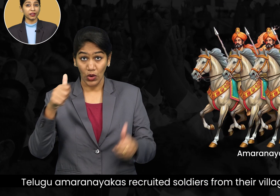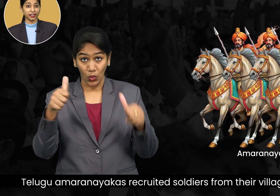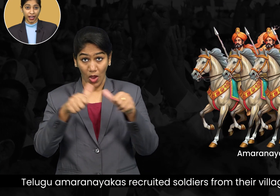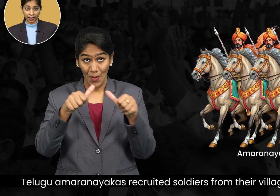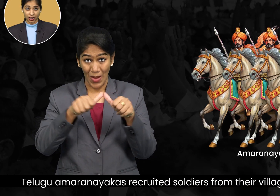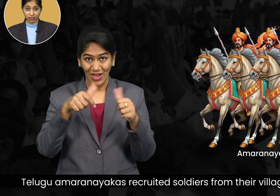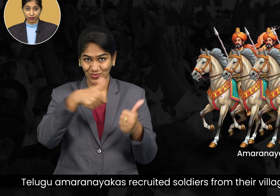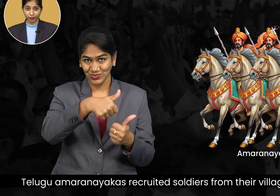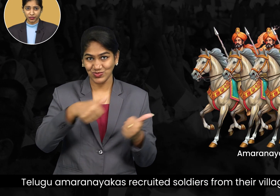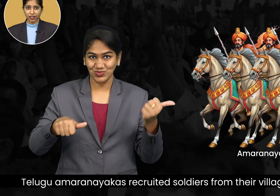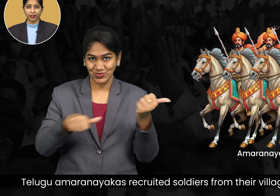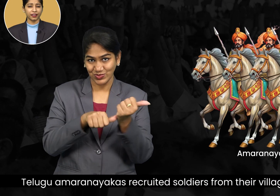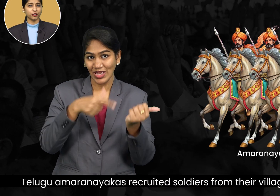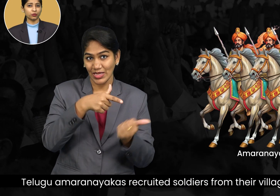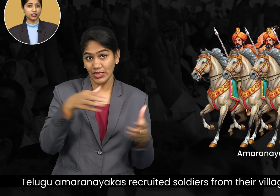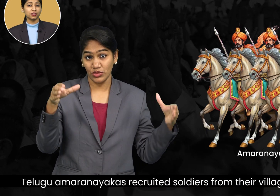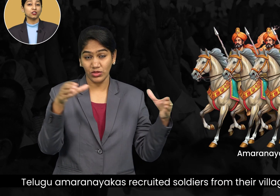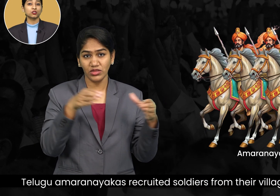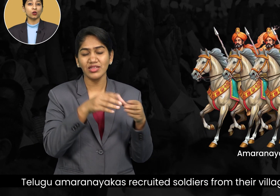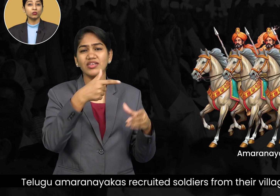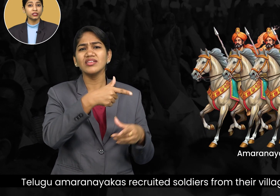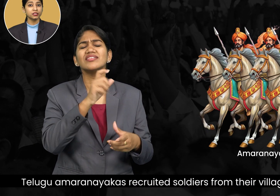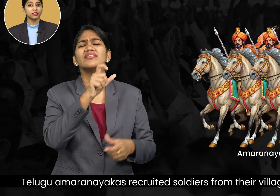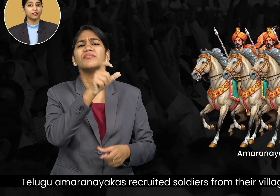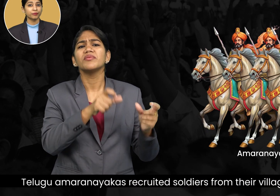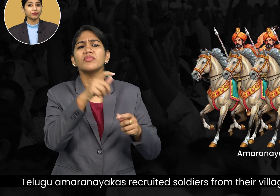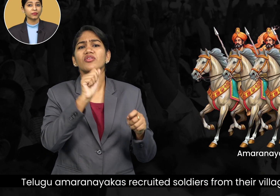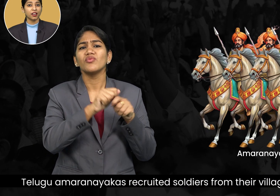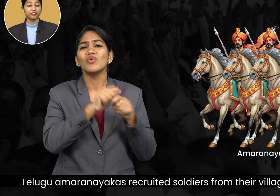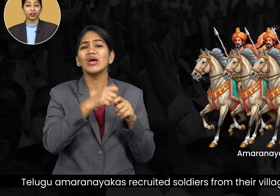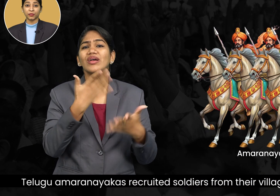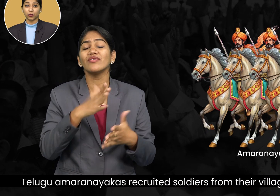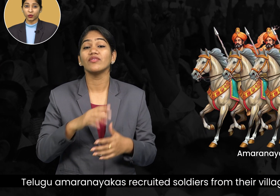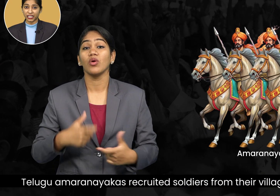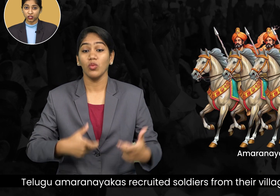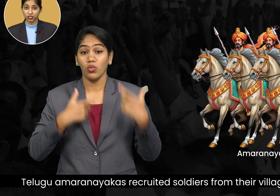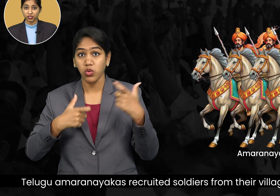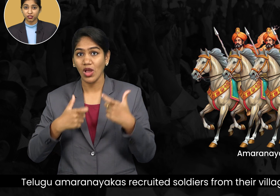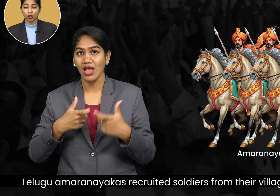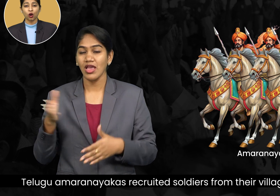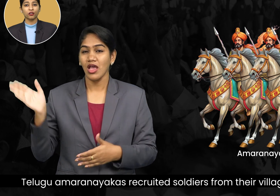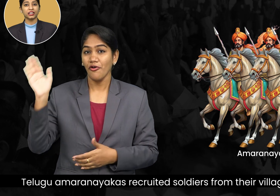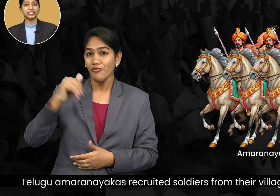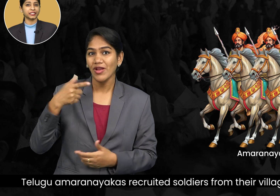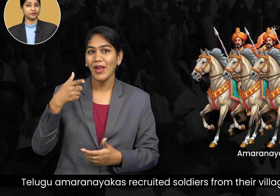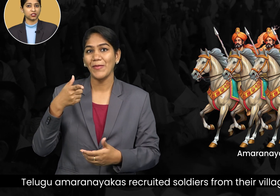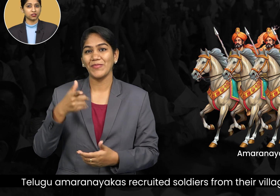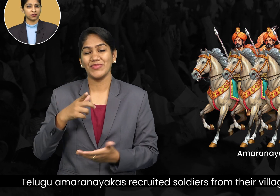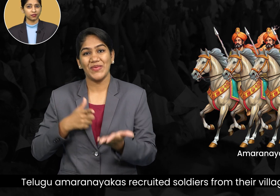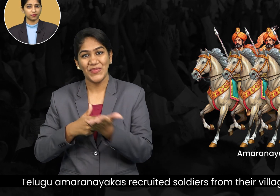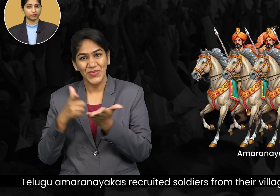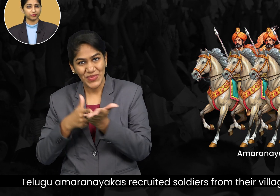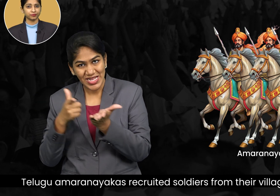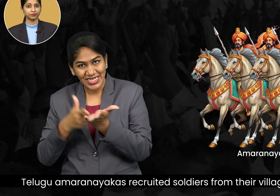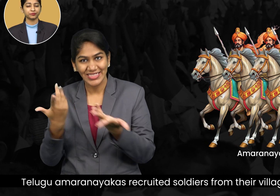Telugu Amaranayakas recruited soldiers from their villages or